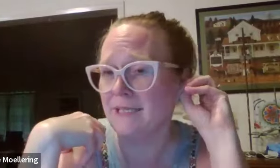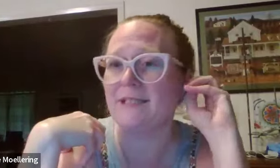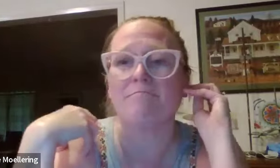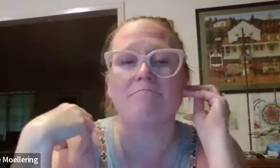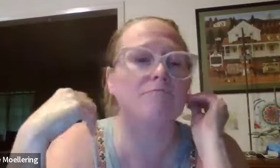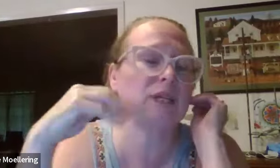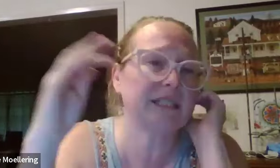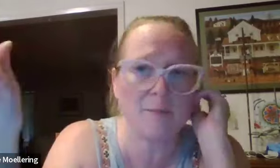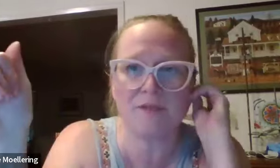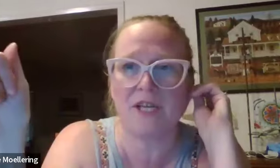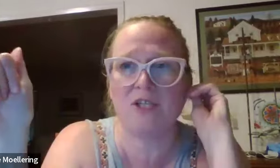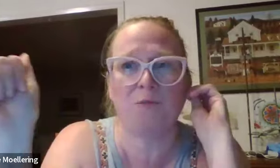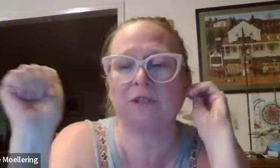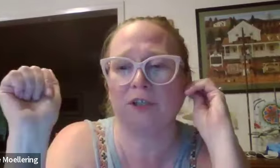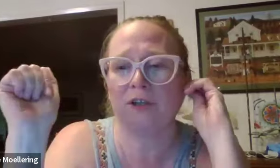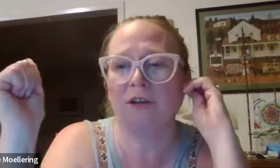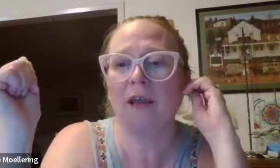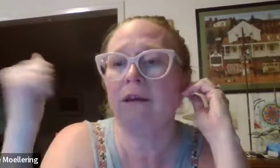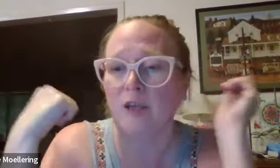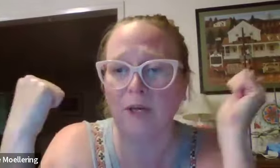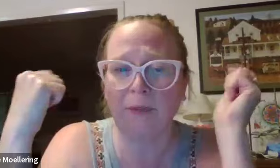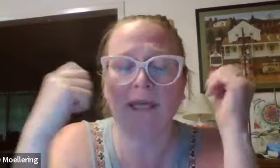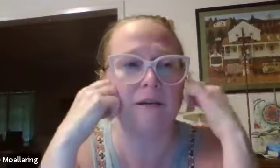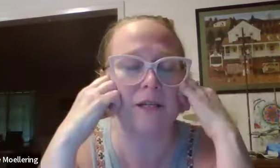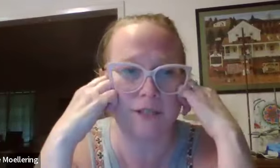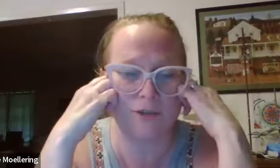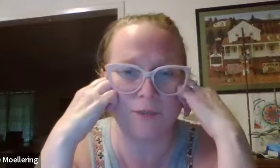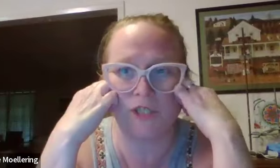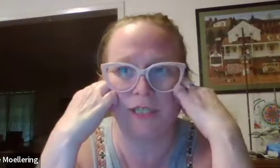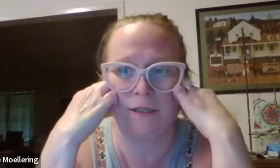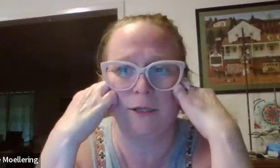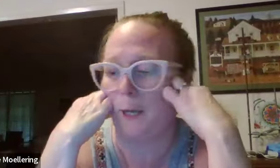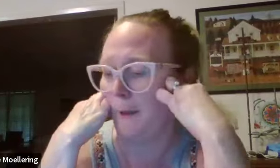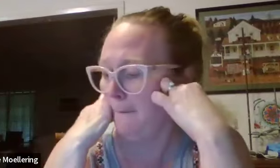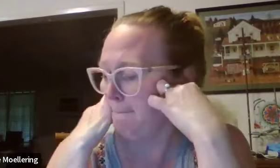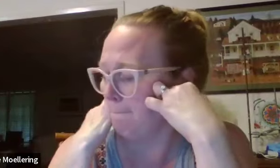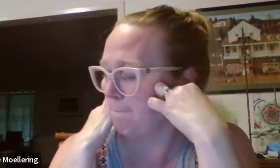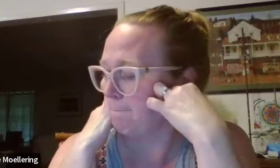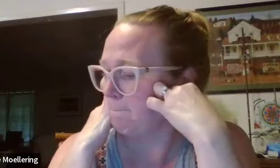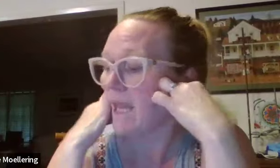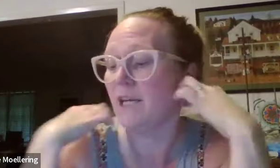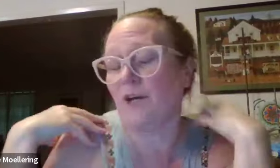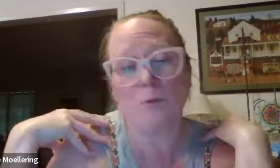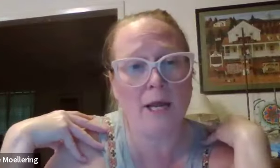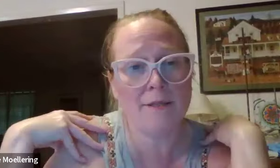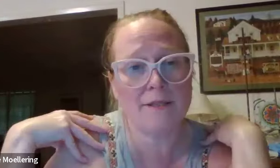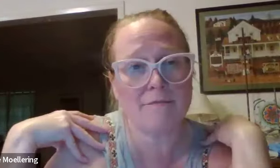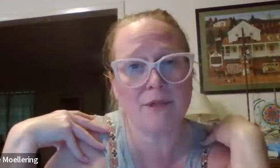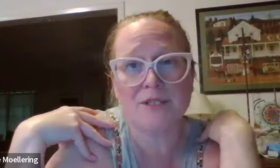phrases, any types of signs you want to learn, email me and I'll get in touch with Gillian. And otherwise, we will see